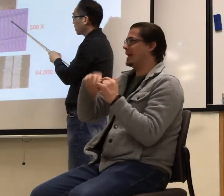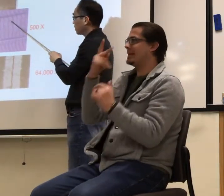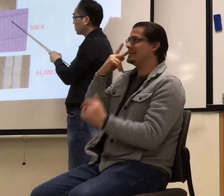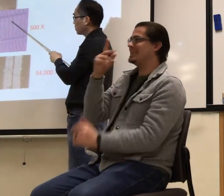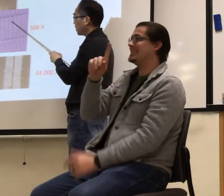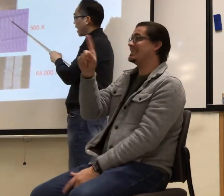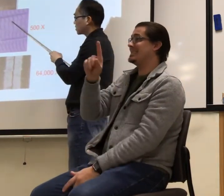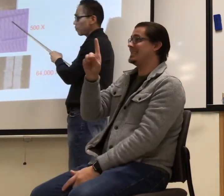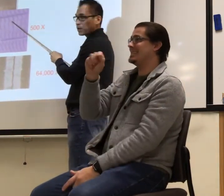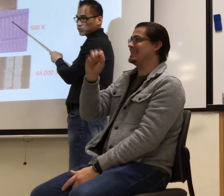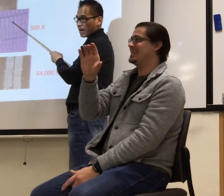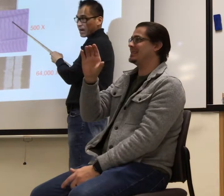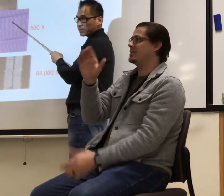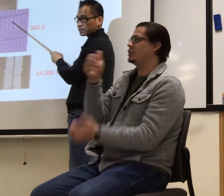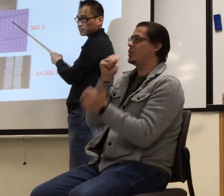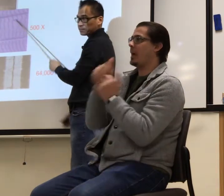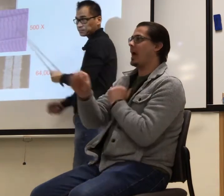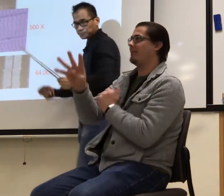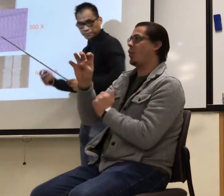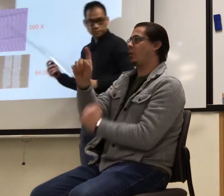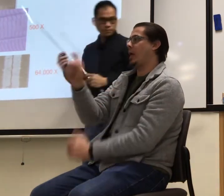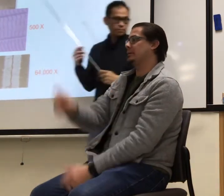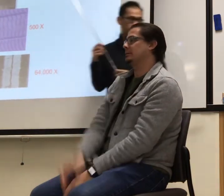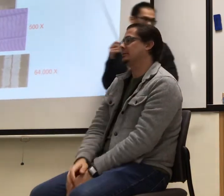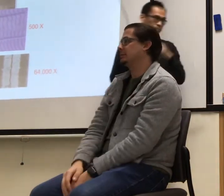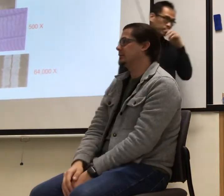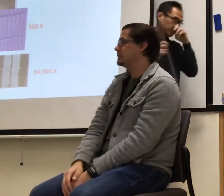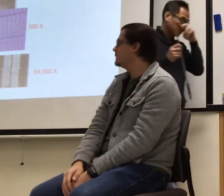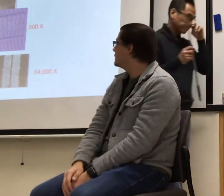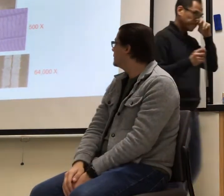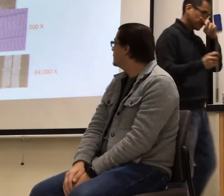until you get past 400x.